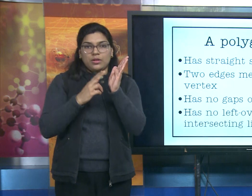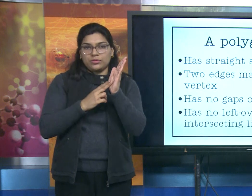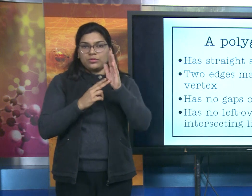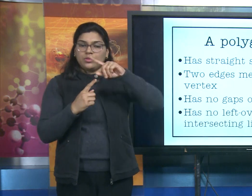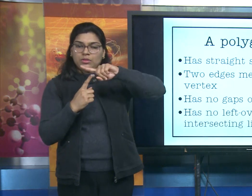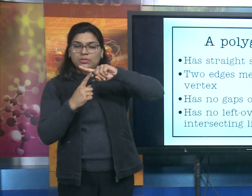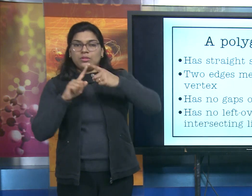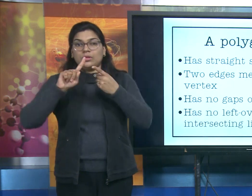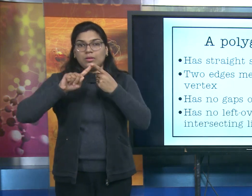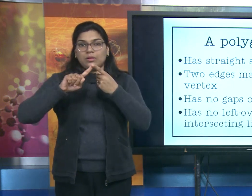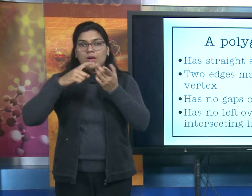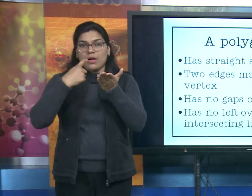means